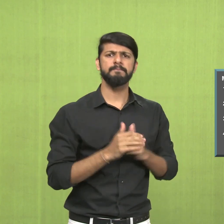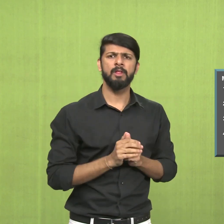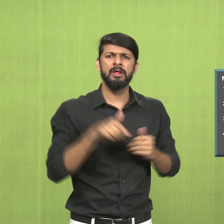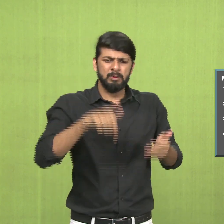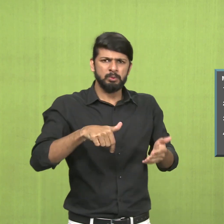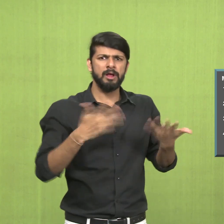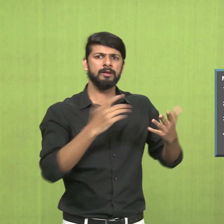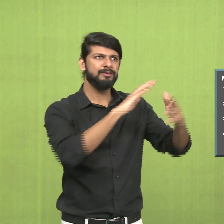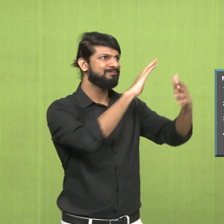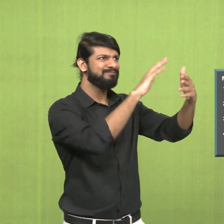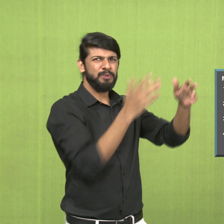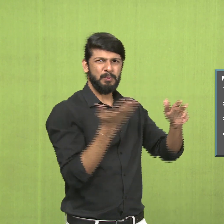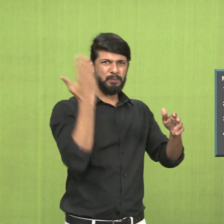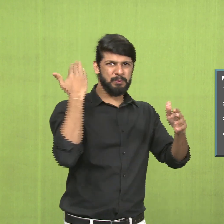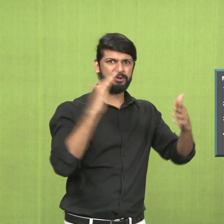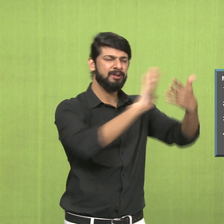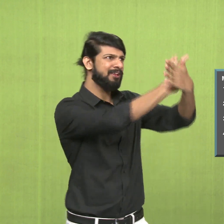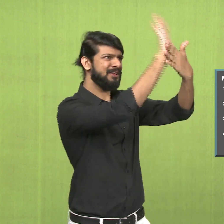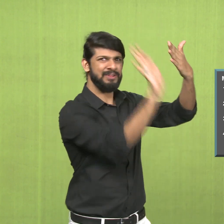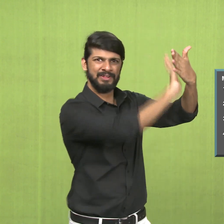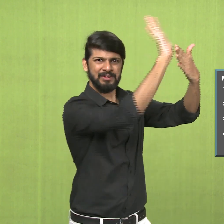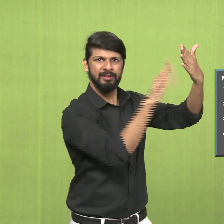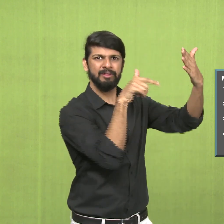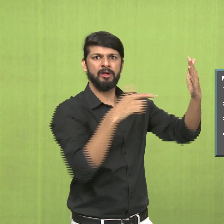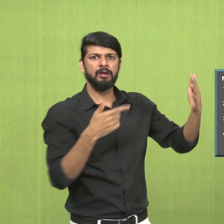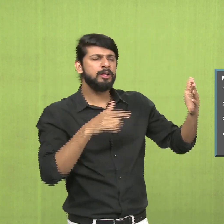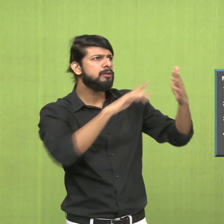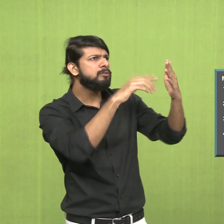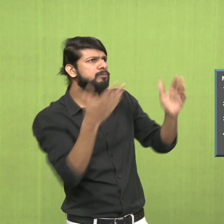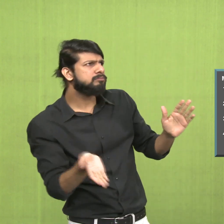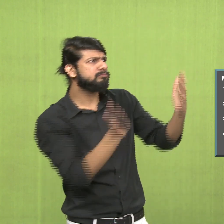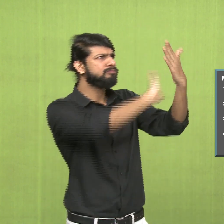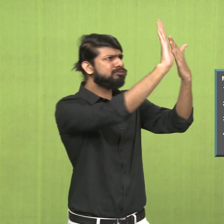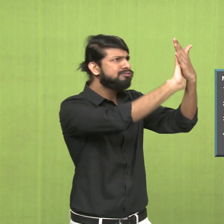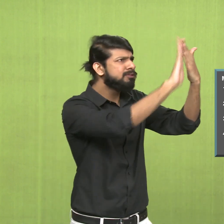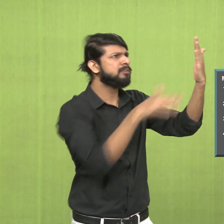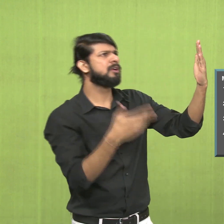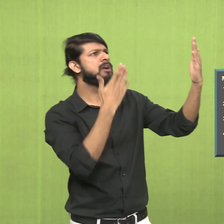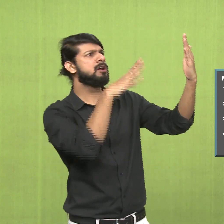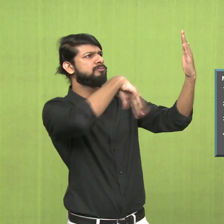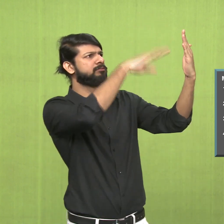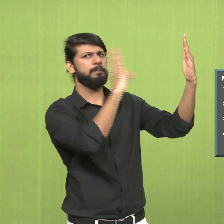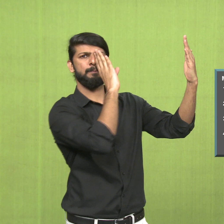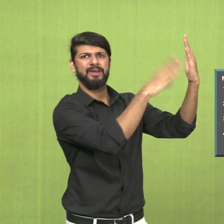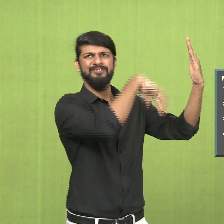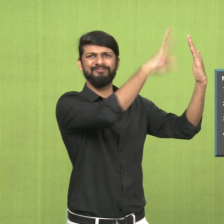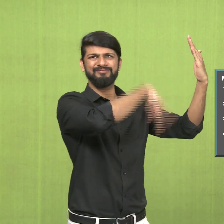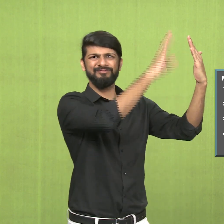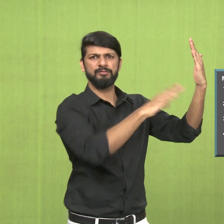In the contemporary modern times, unlike earlier when the murals were directly made